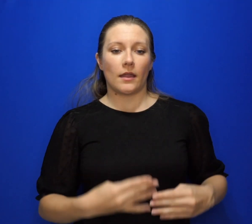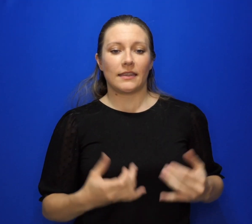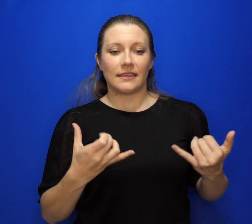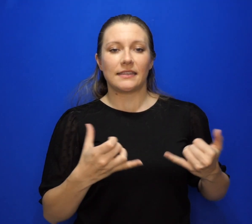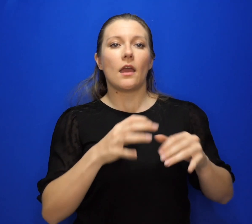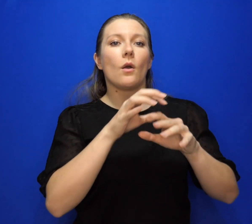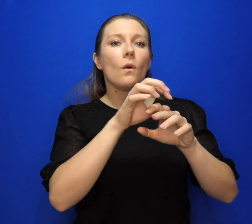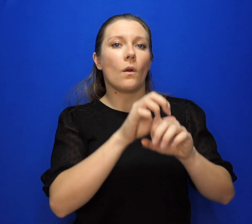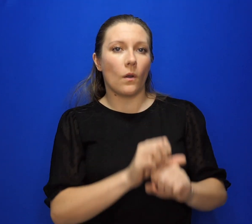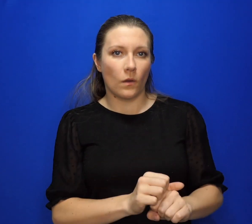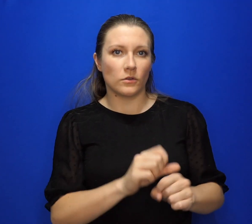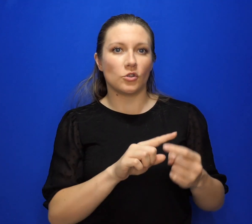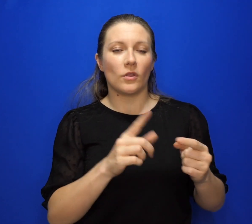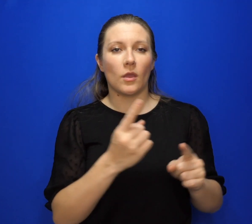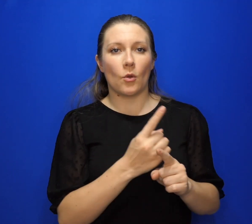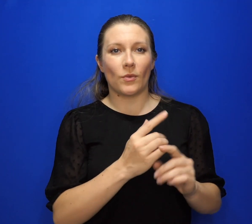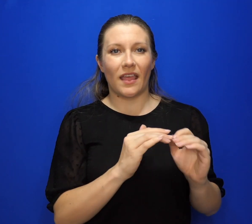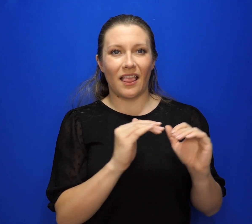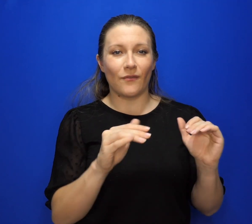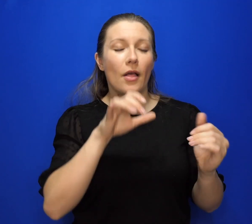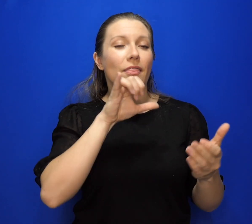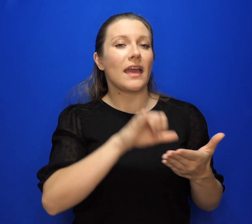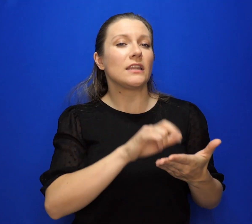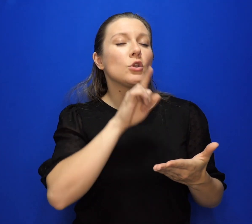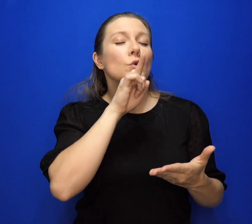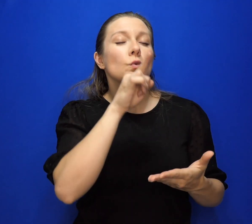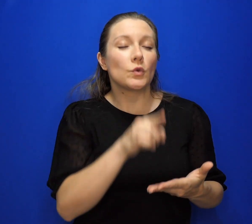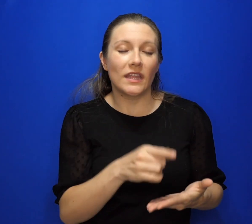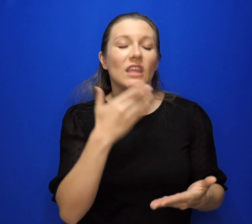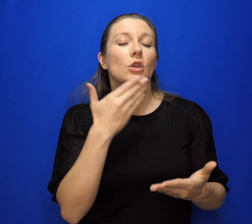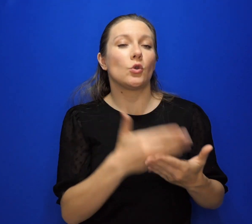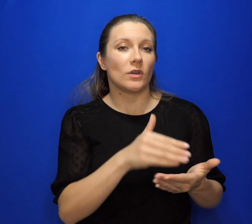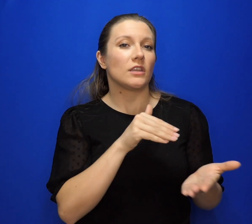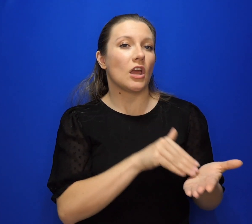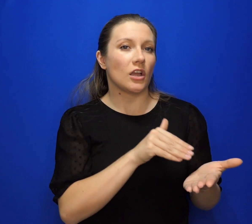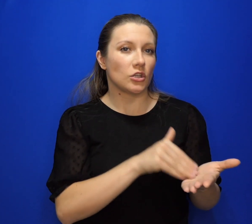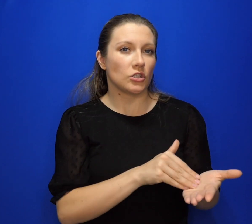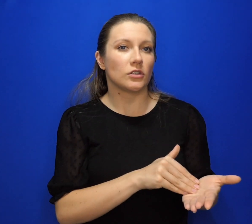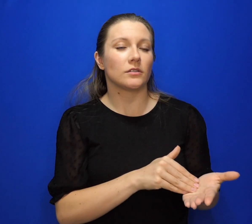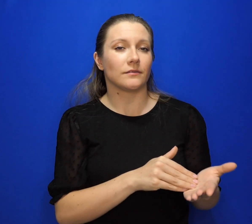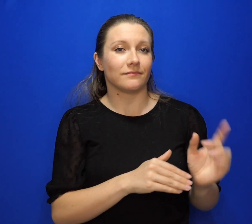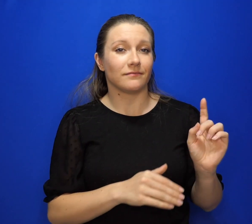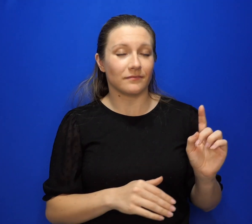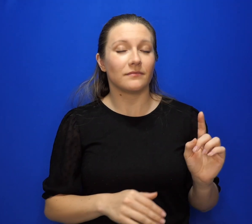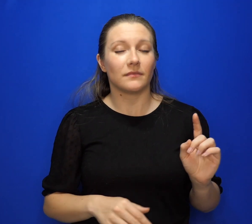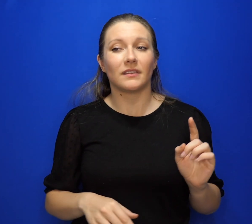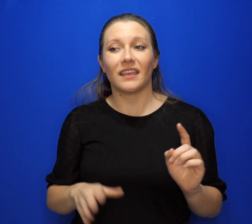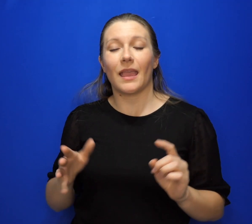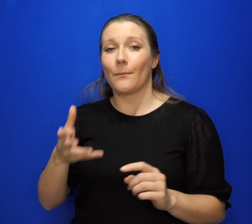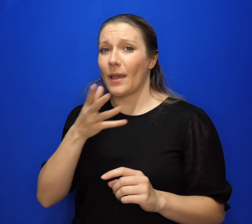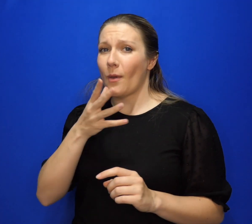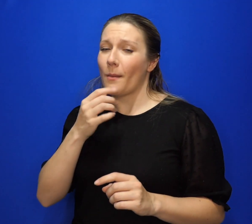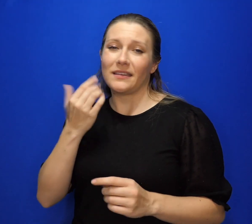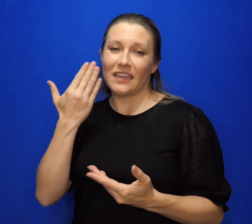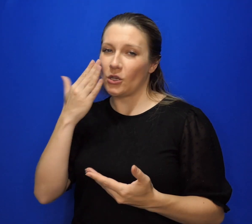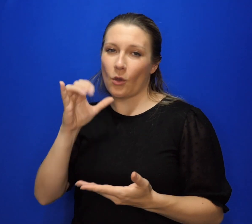said. Yeah. She didn't know that on her own. She definitely didn't. Somebody explained it. Yeah. Well, anyway,